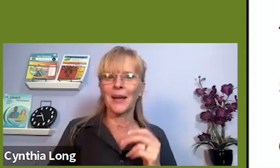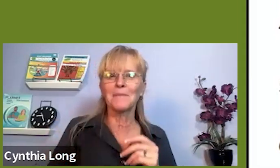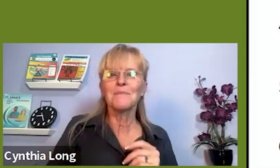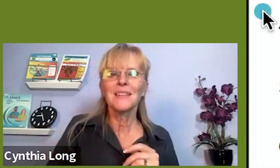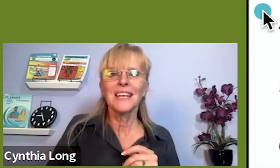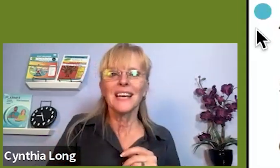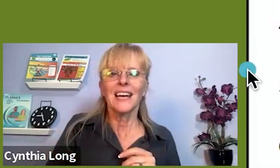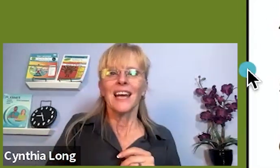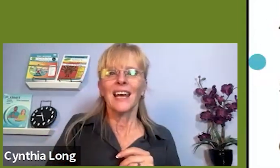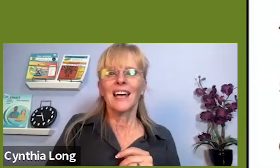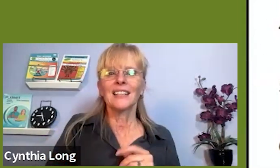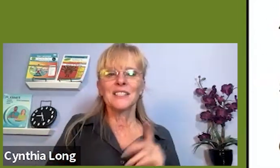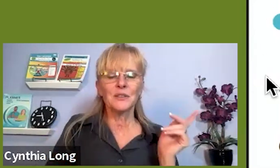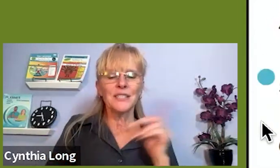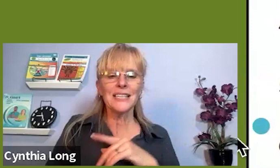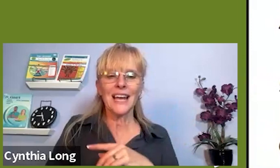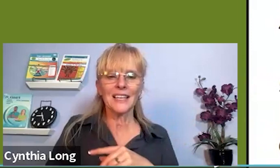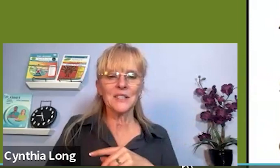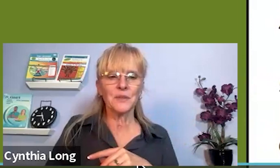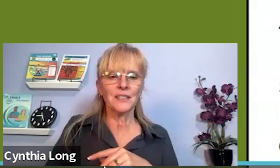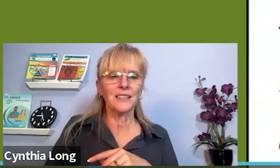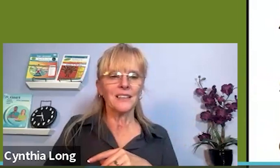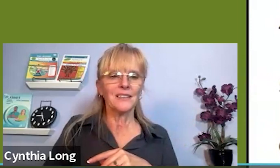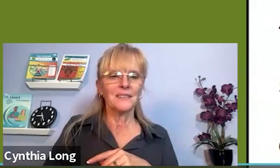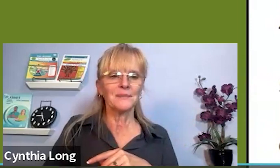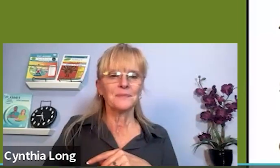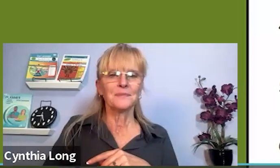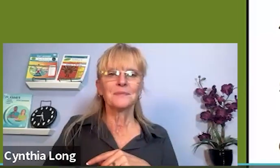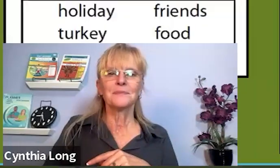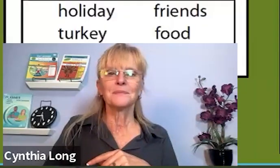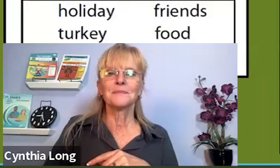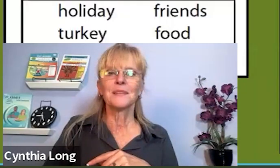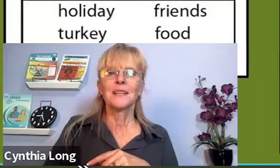game, okay? And let's go to the next one.